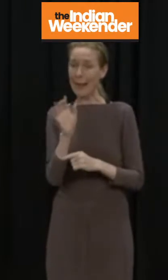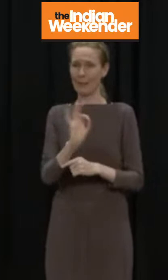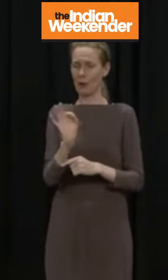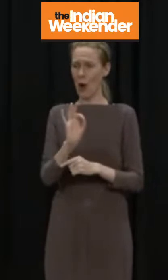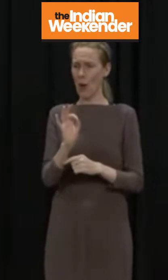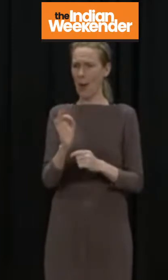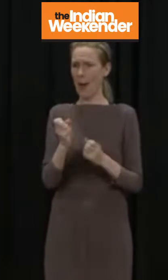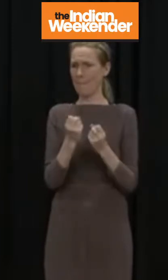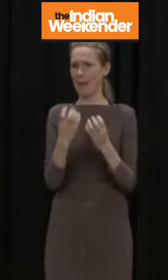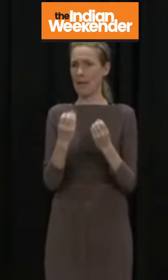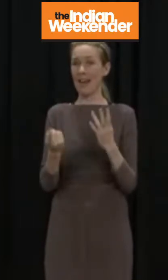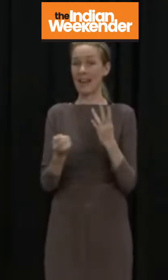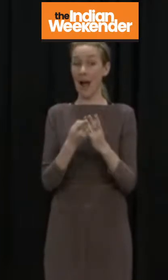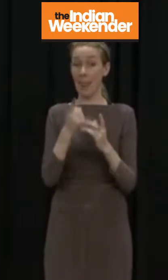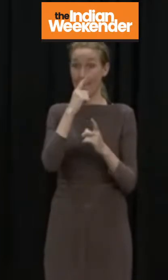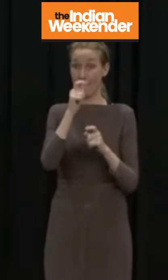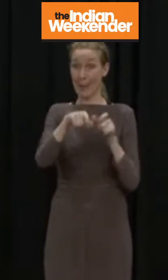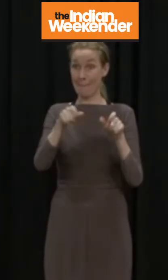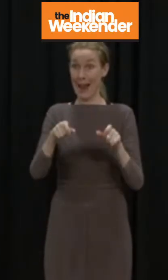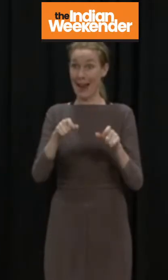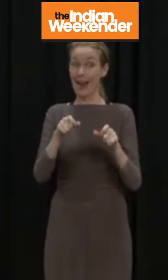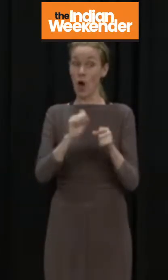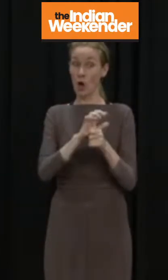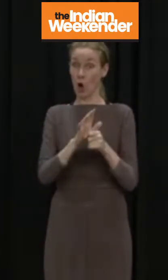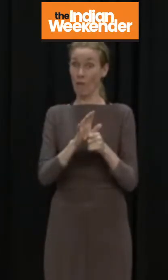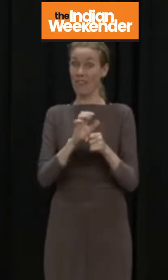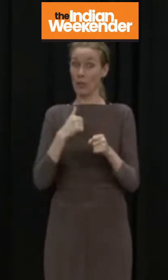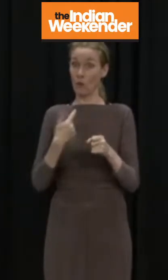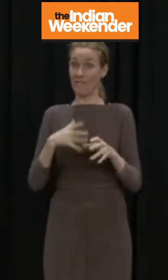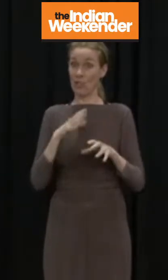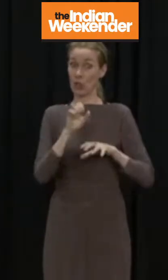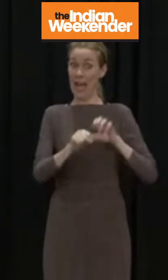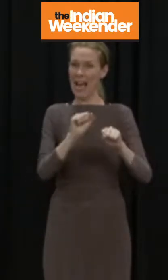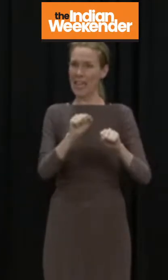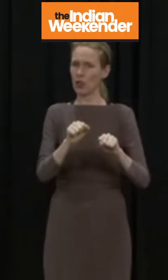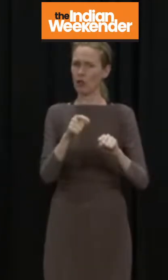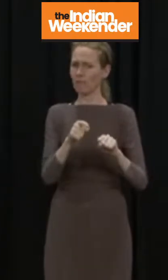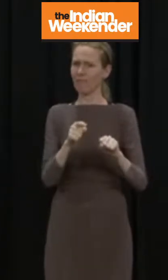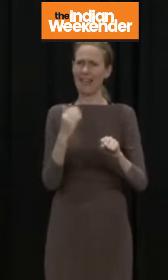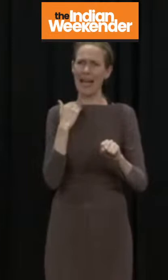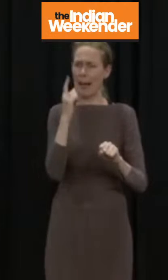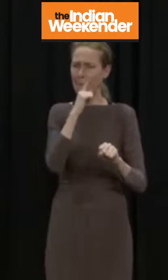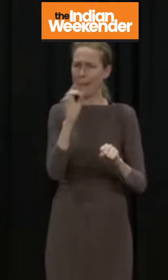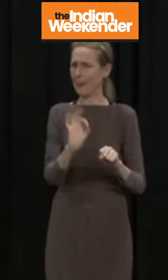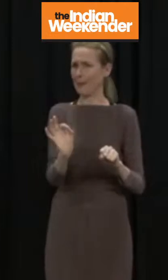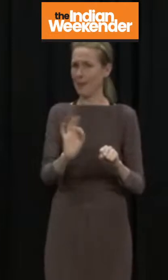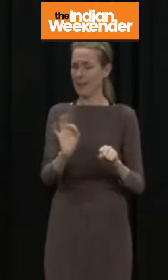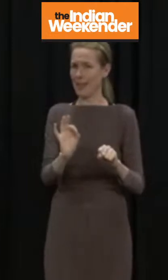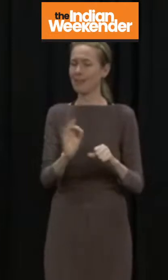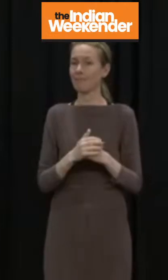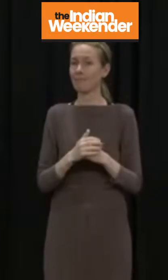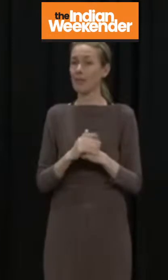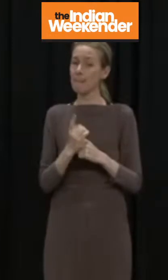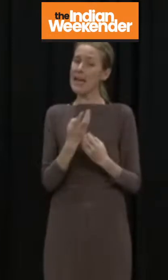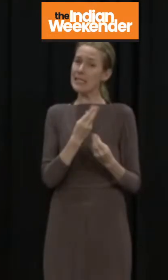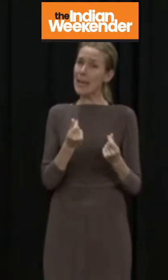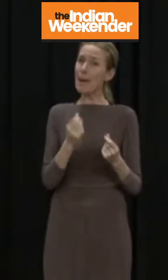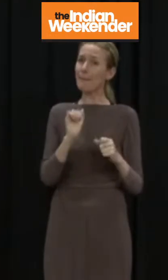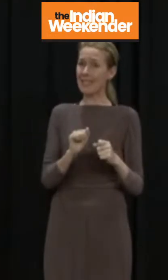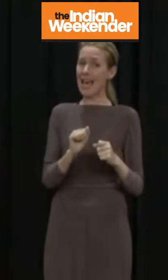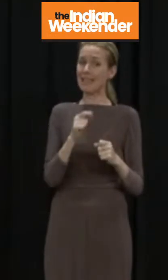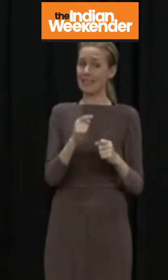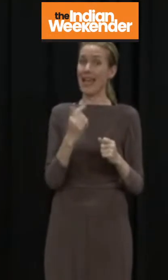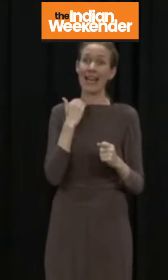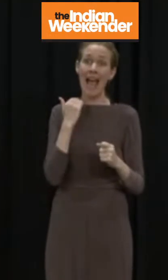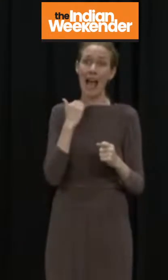for COVID-19 who are not in gangs or necessarily associated with gangs. But there are certainly people who are either in gangs or associated with